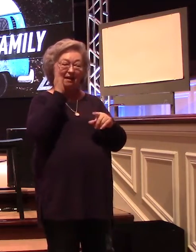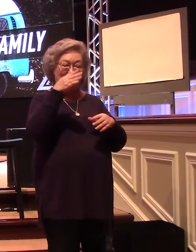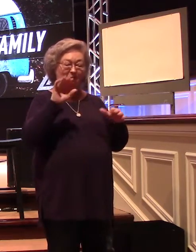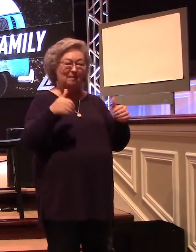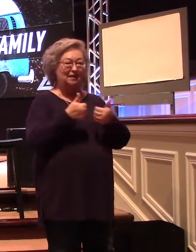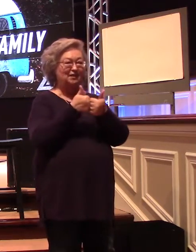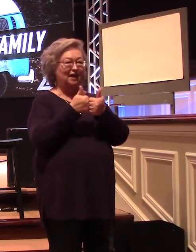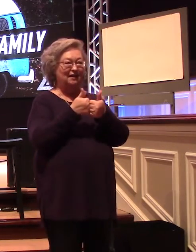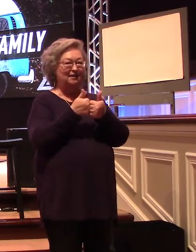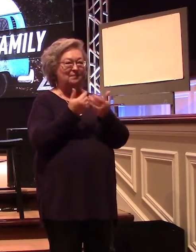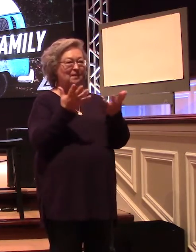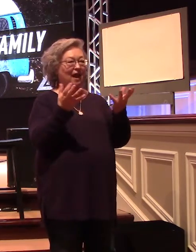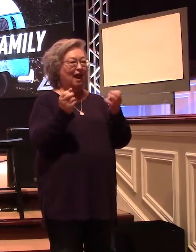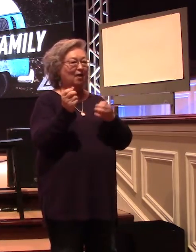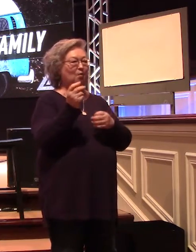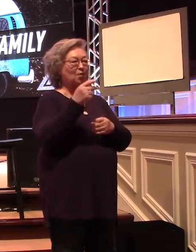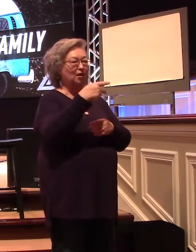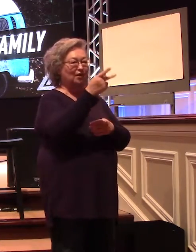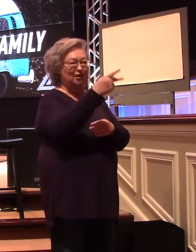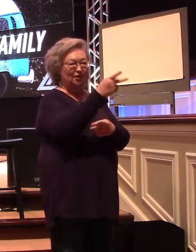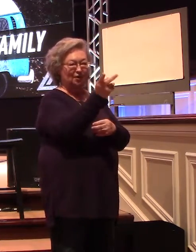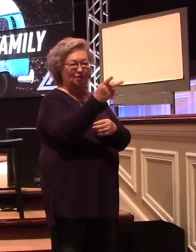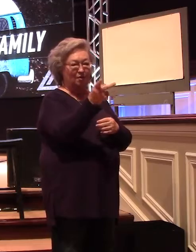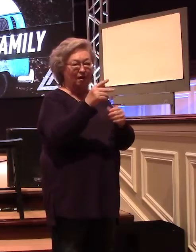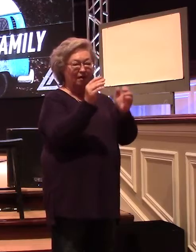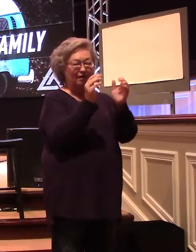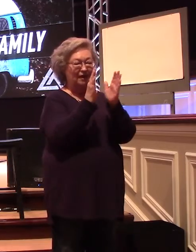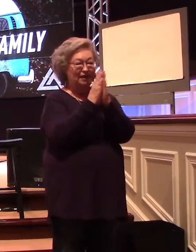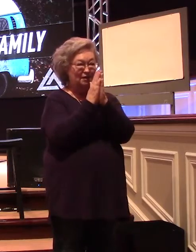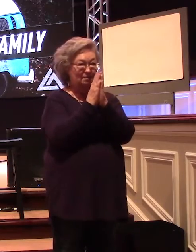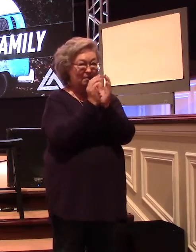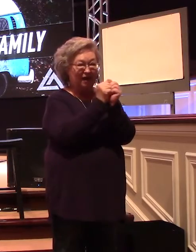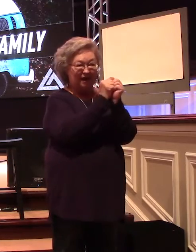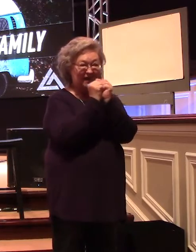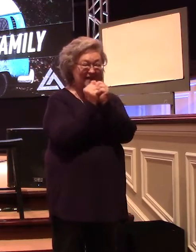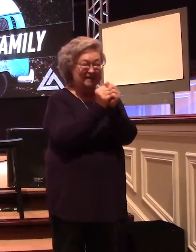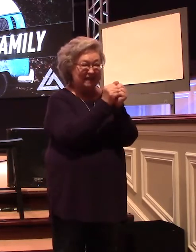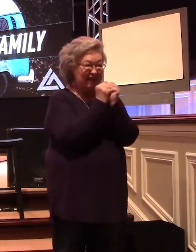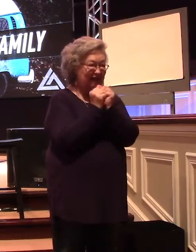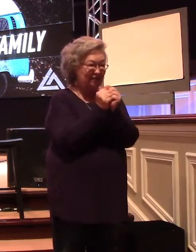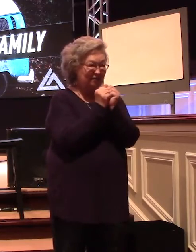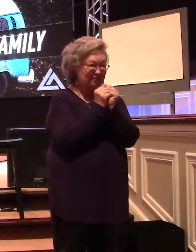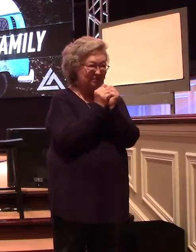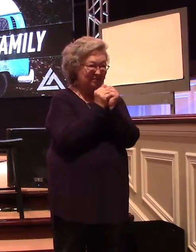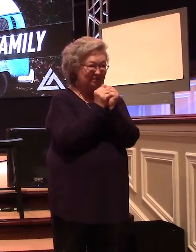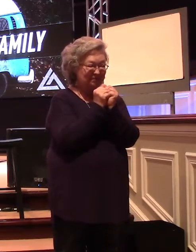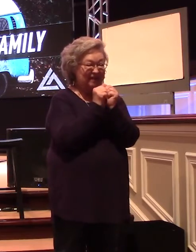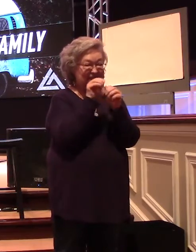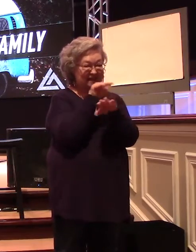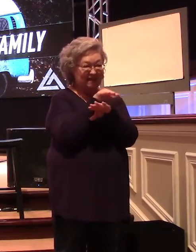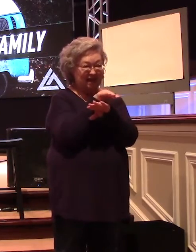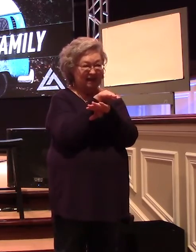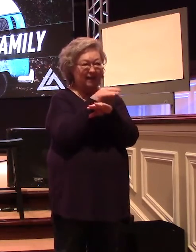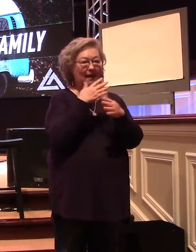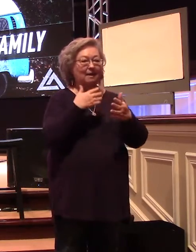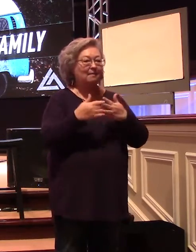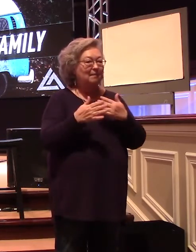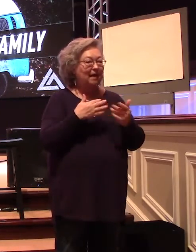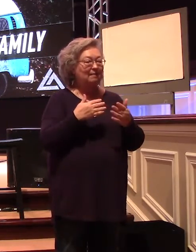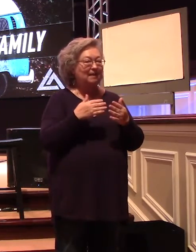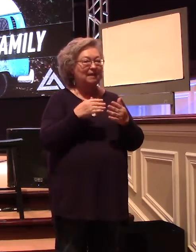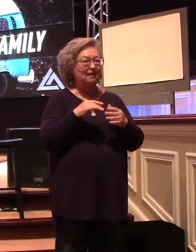together tonight. Alright? I want you to pray together, husband and wife. Maybe just gather the kids up before you go home and flip the TV